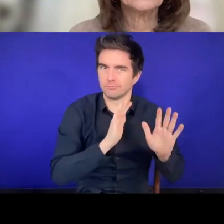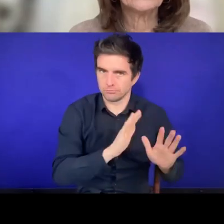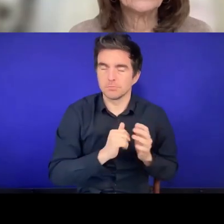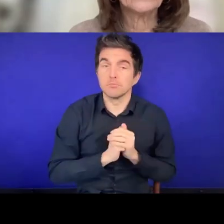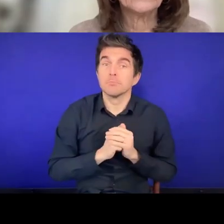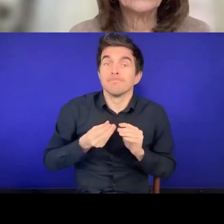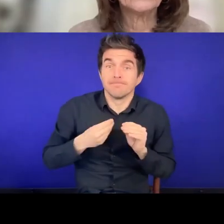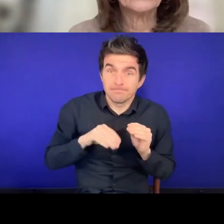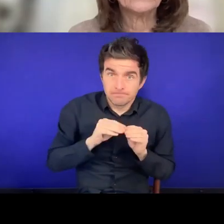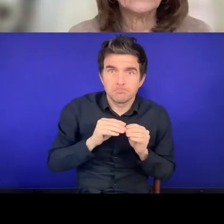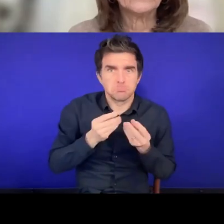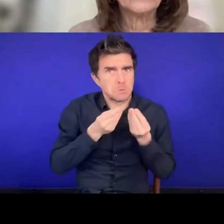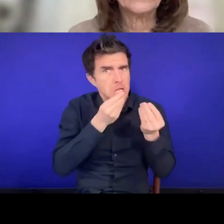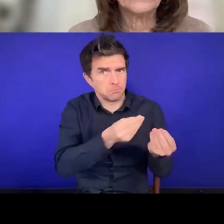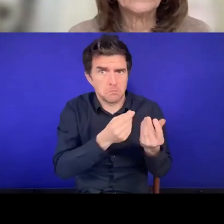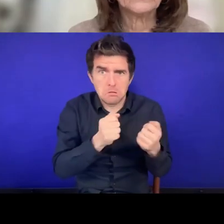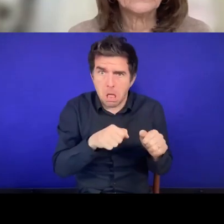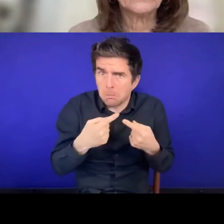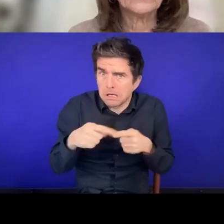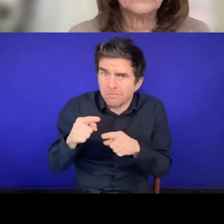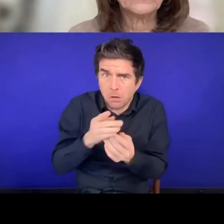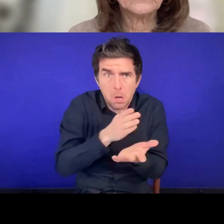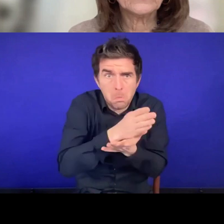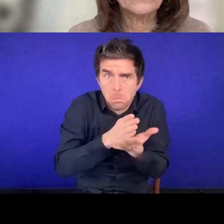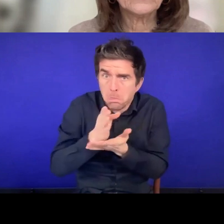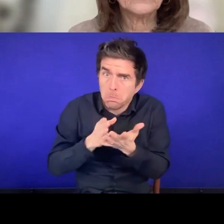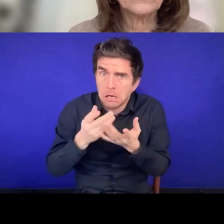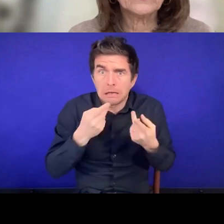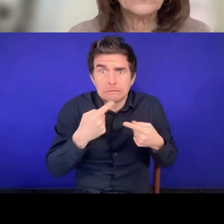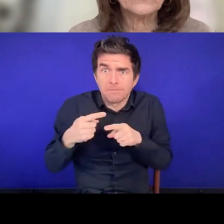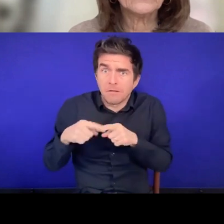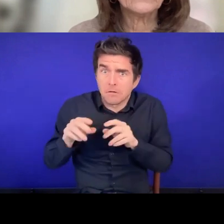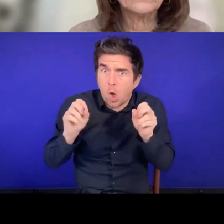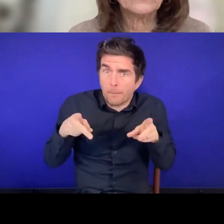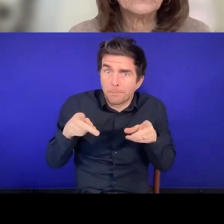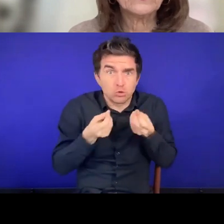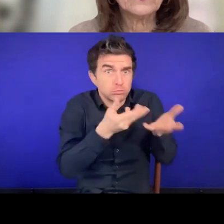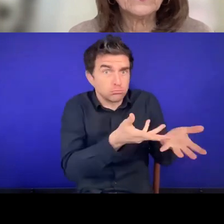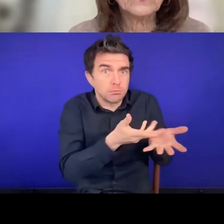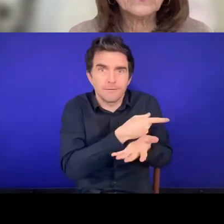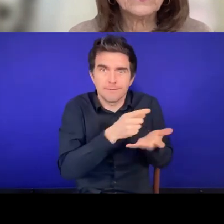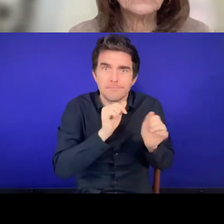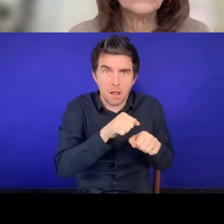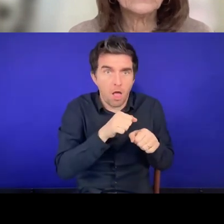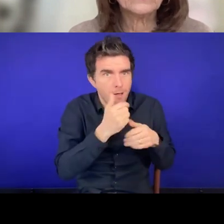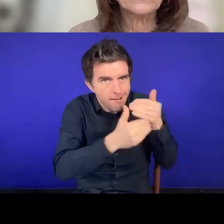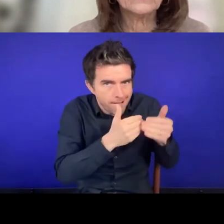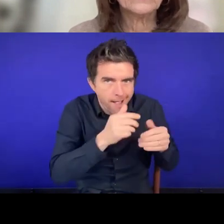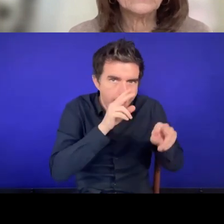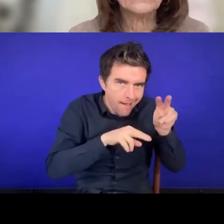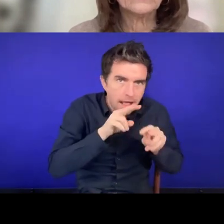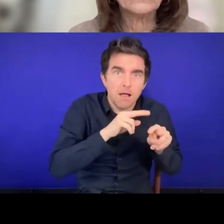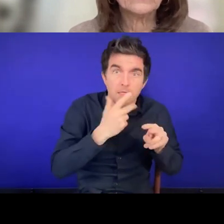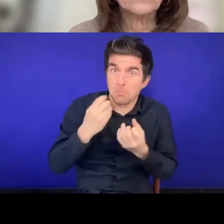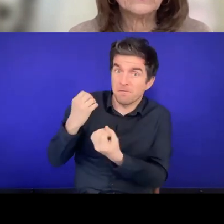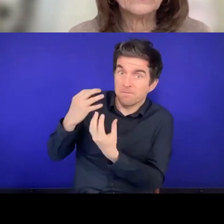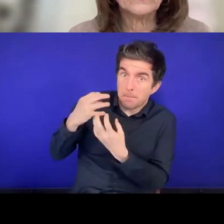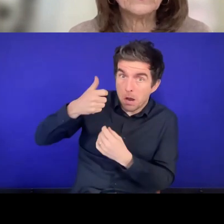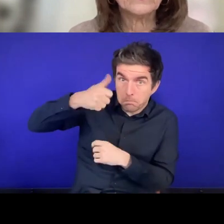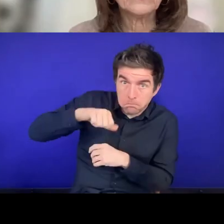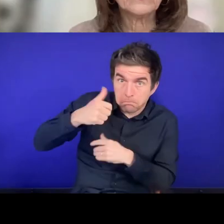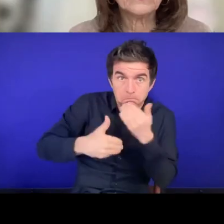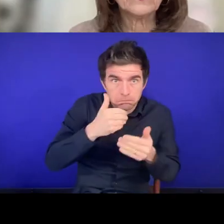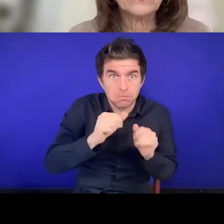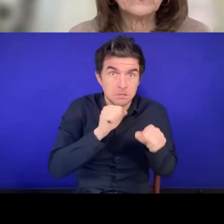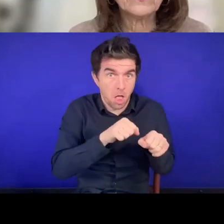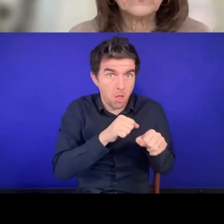starting to use these things to figure out what's actually working and what's not working. Where do we need more information? Where is there maybe